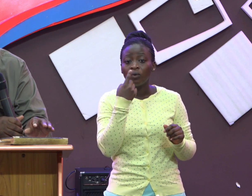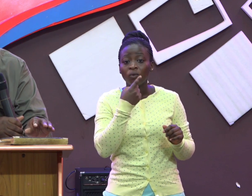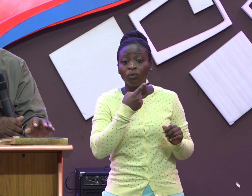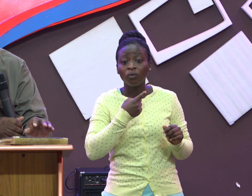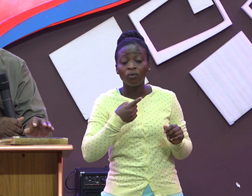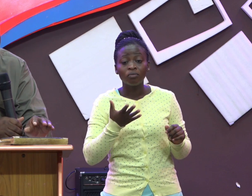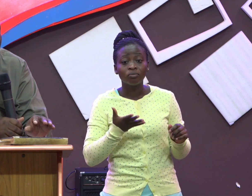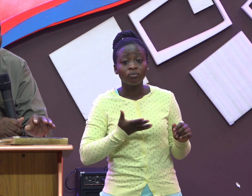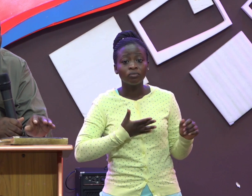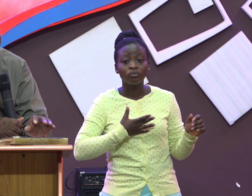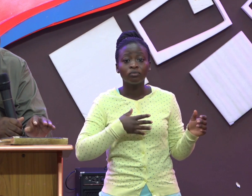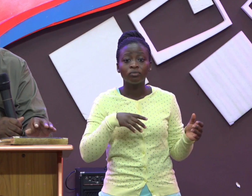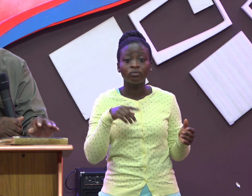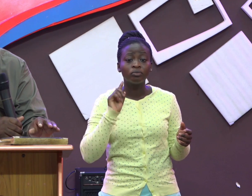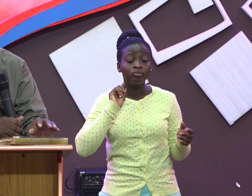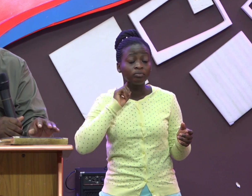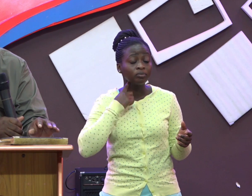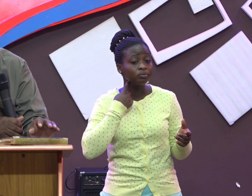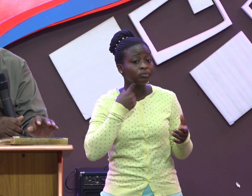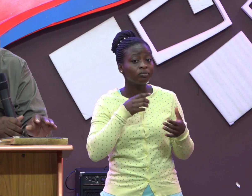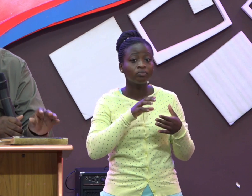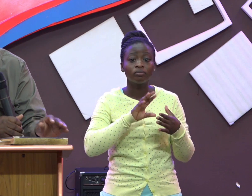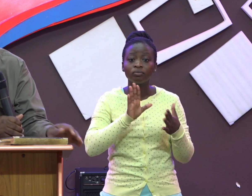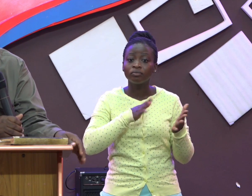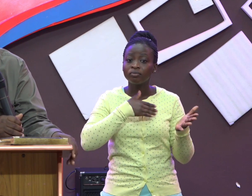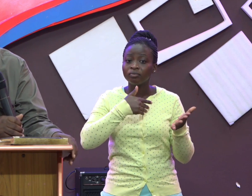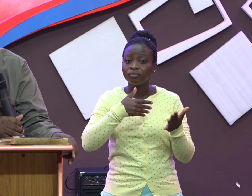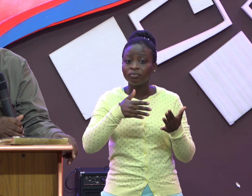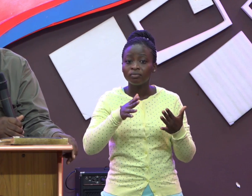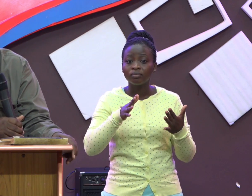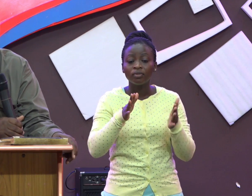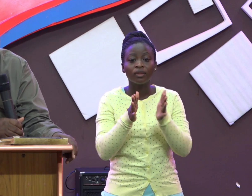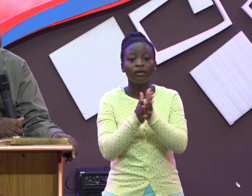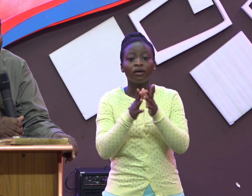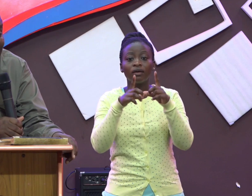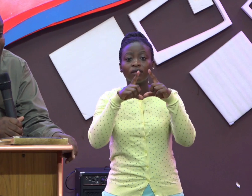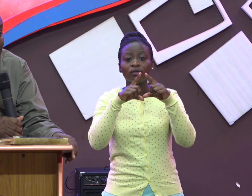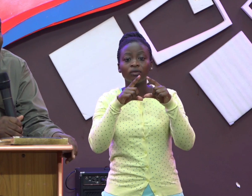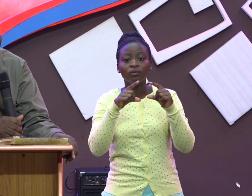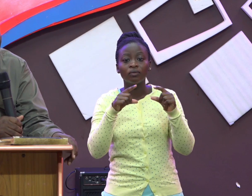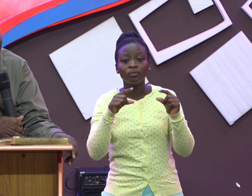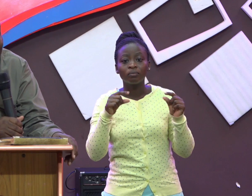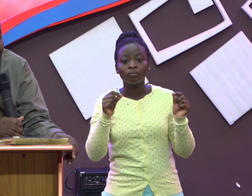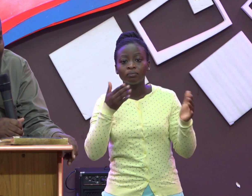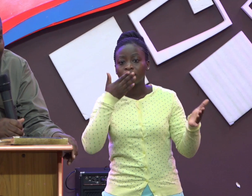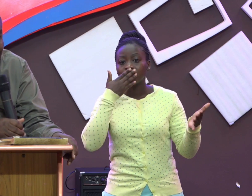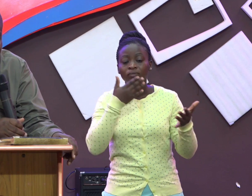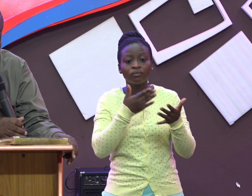melodies, sweet melodies, good words that worship God.